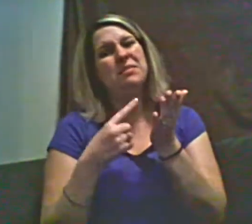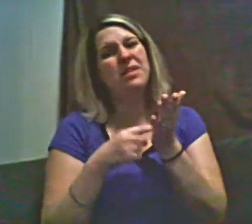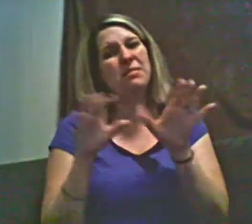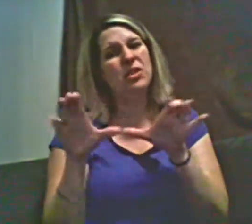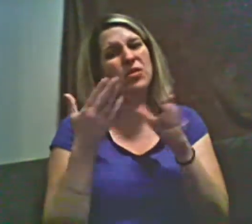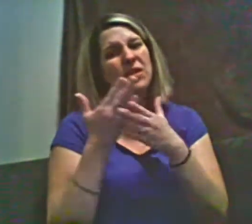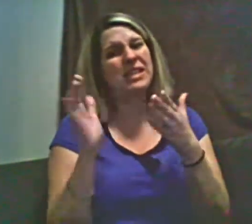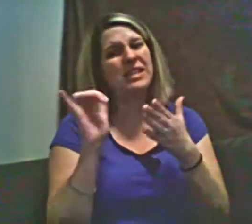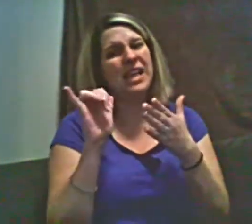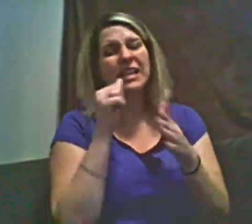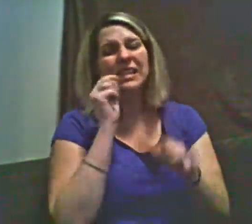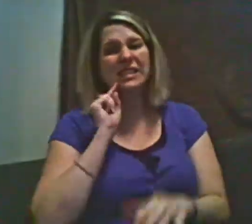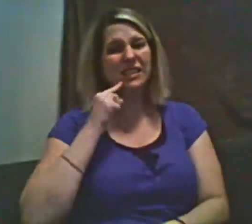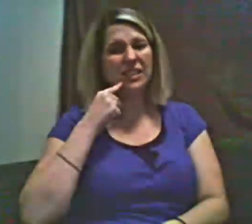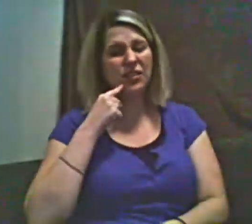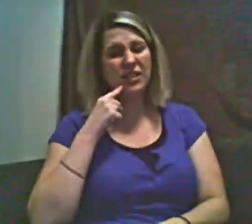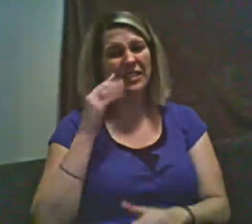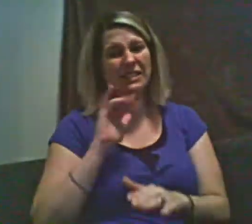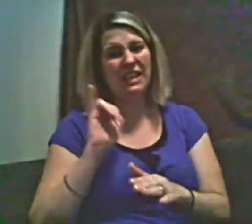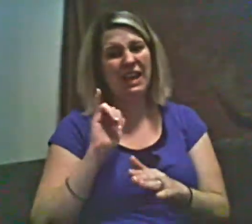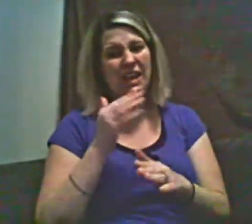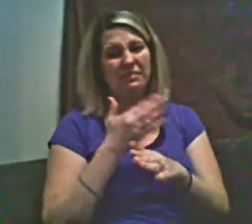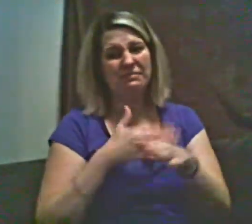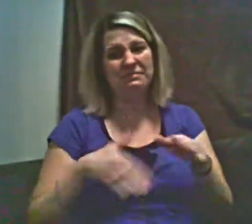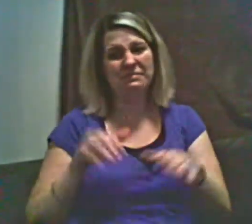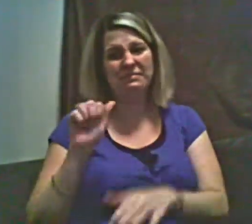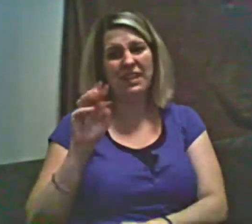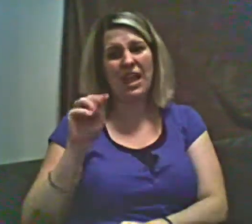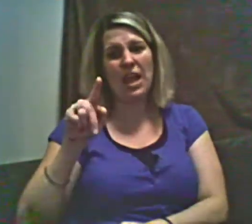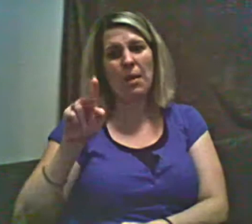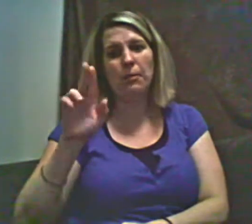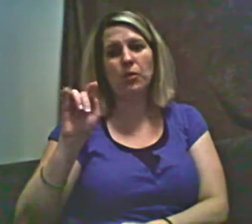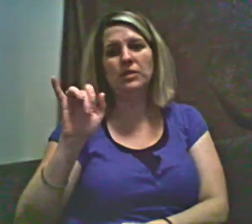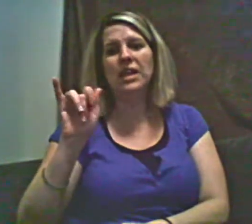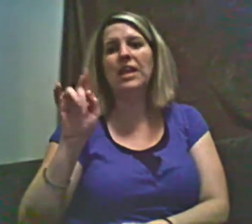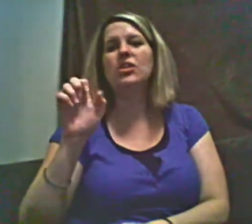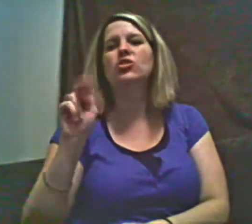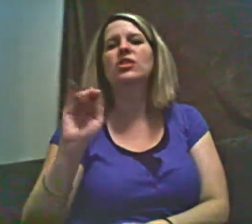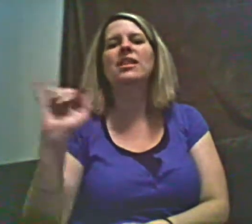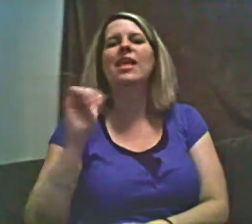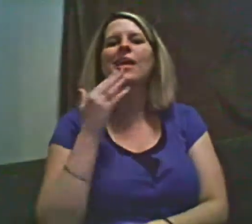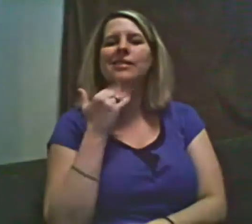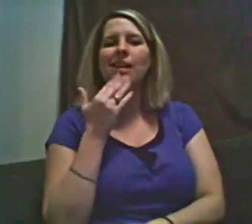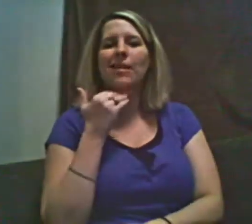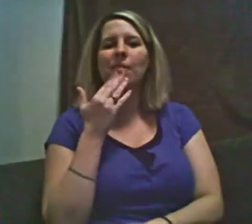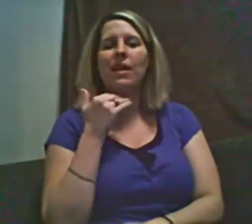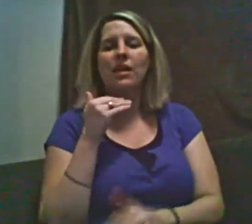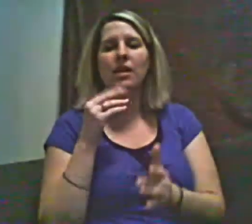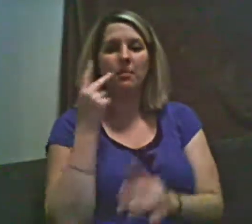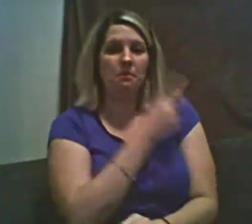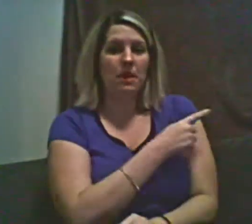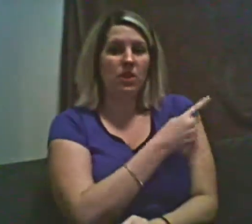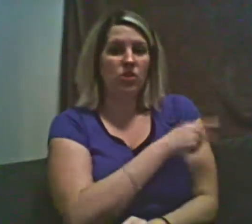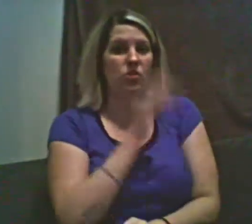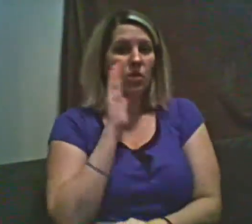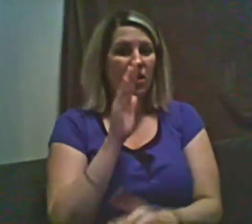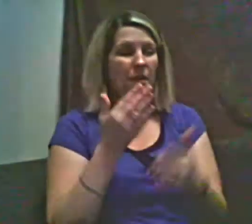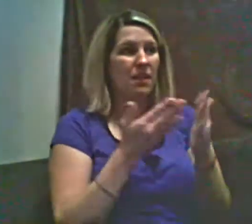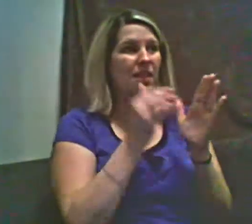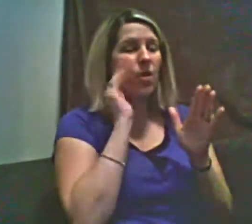patients will come in and they'll cut their foot and don't know and get gangrene or something, and then they'll have to remove the whole foot or